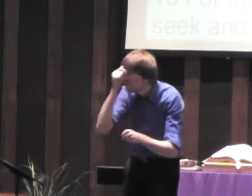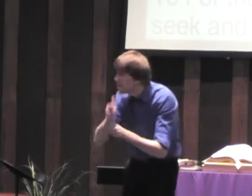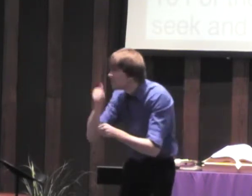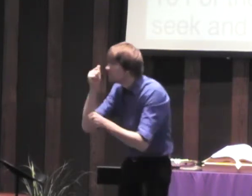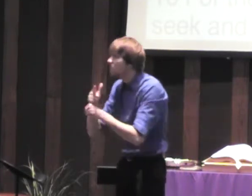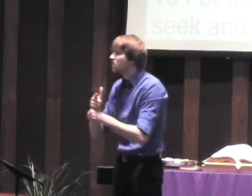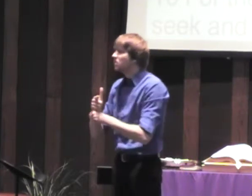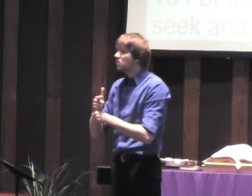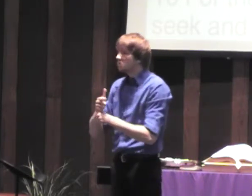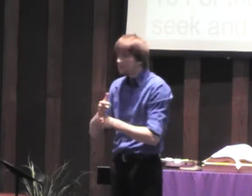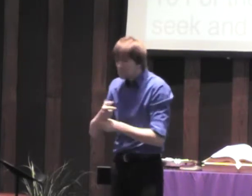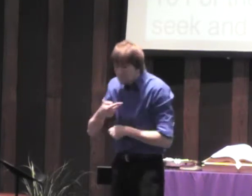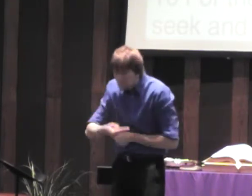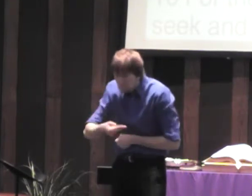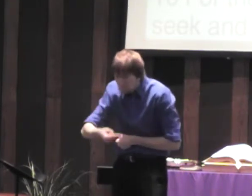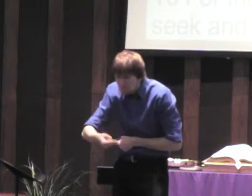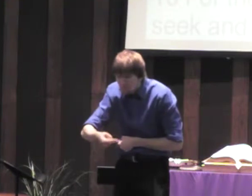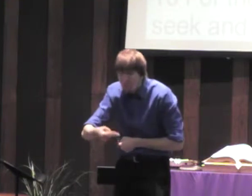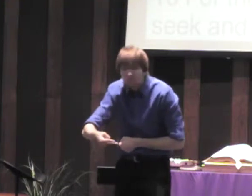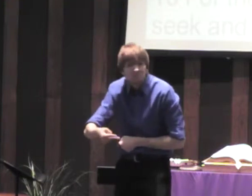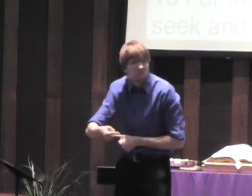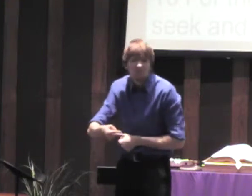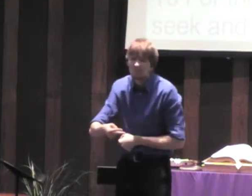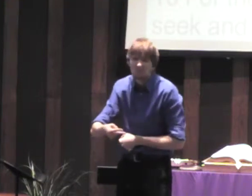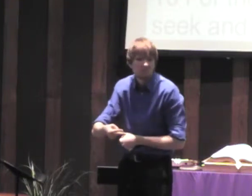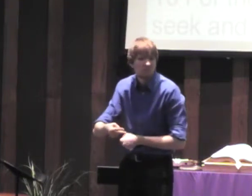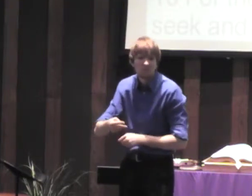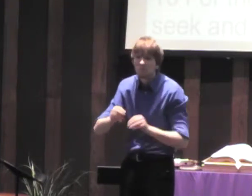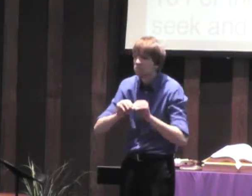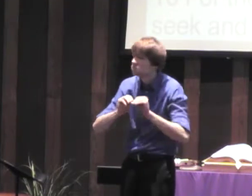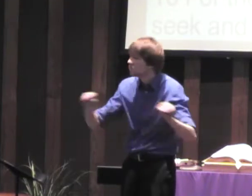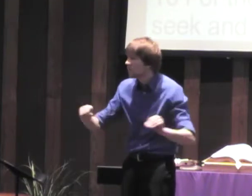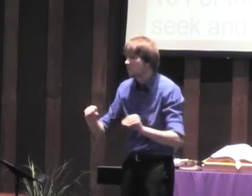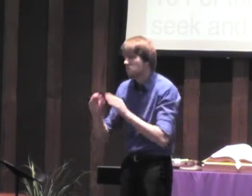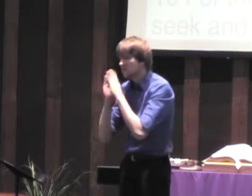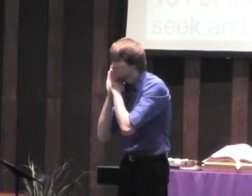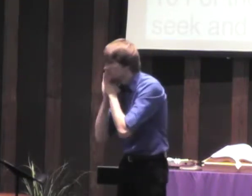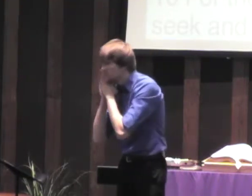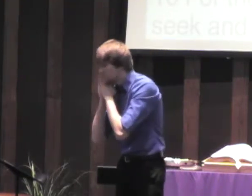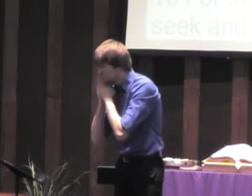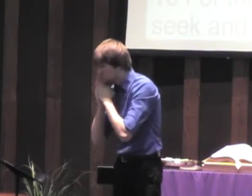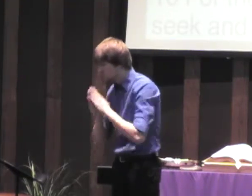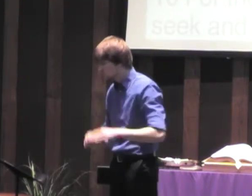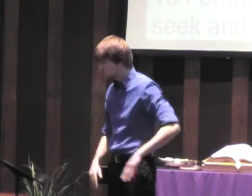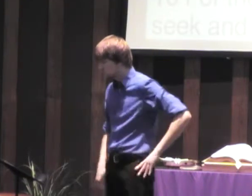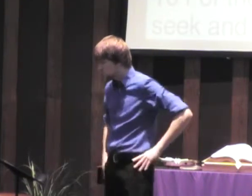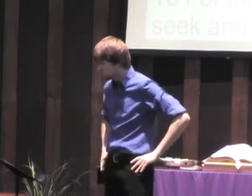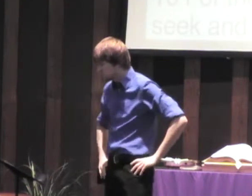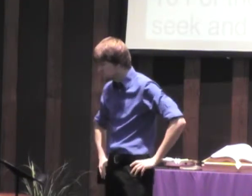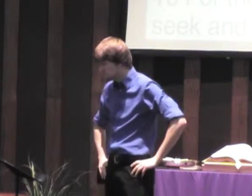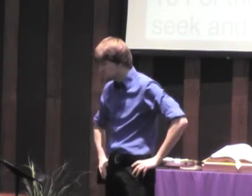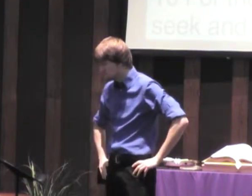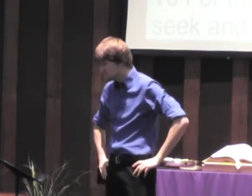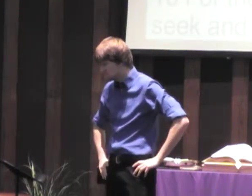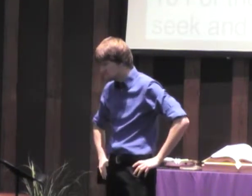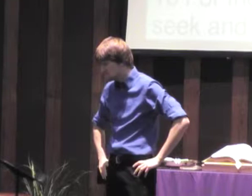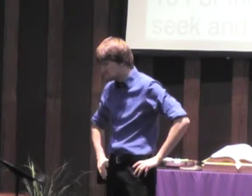fits. Instead, all of my brothers and sisters laid in the bed together, on the floor together with no bed.